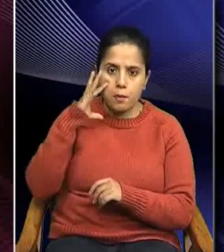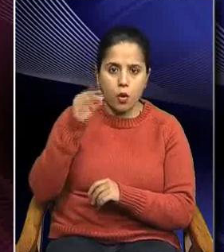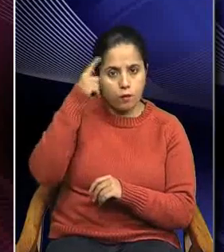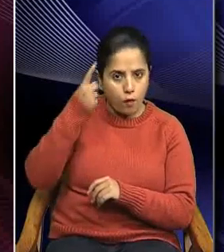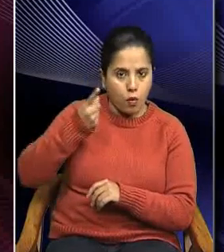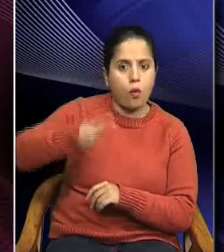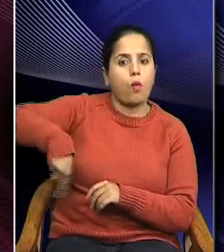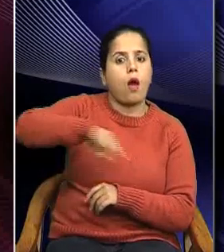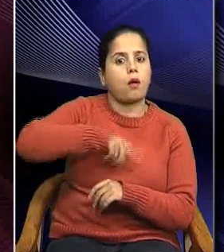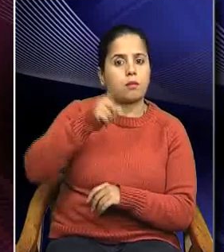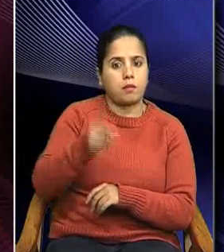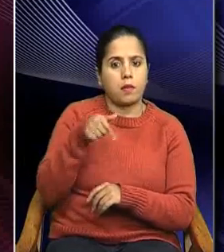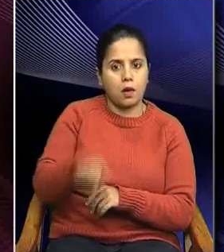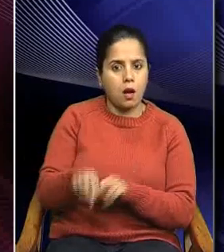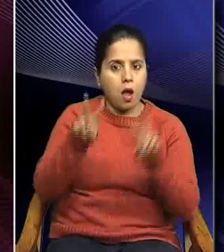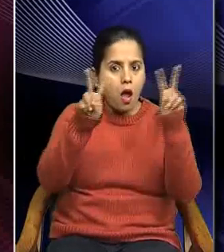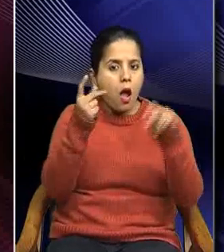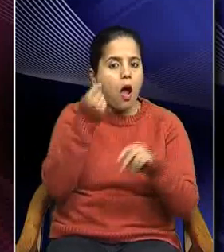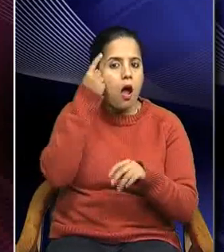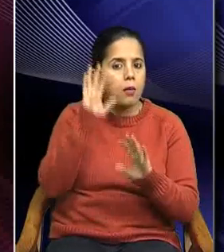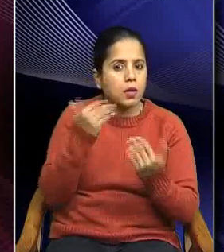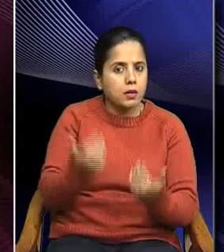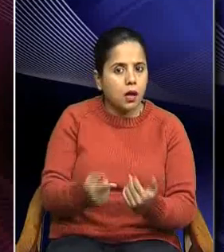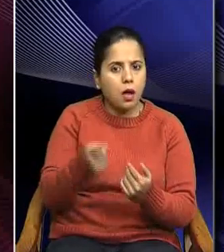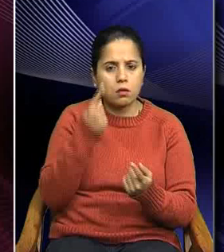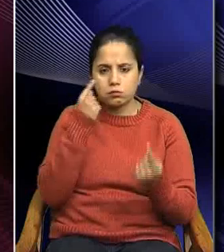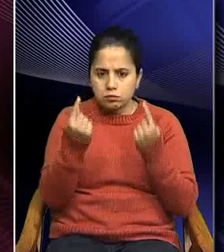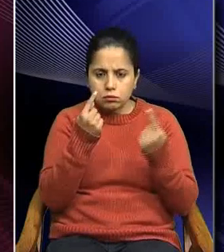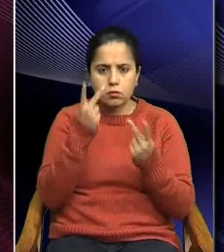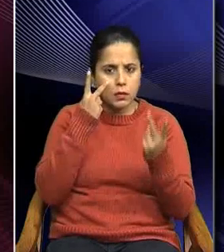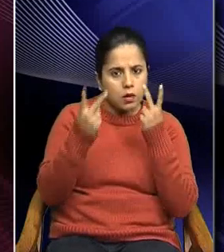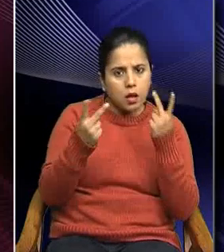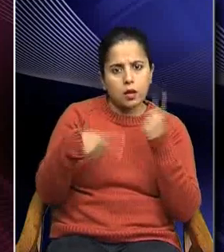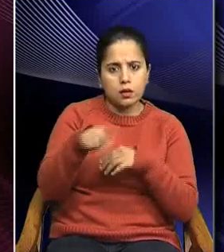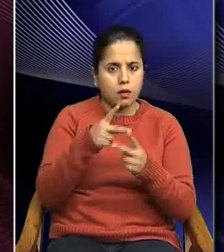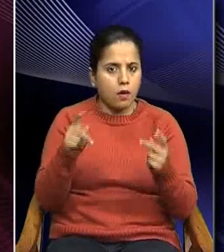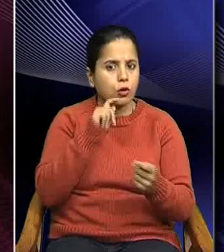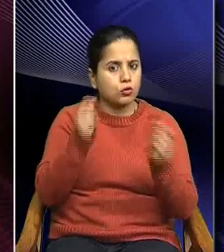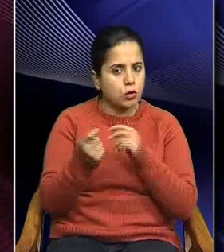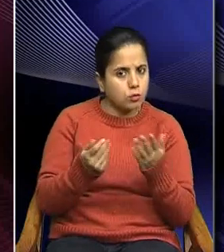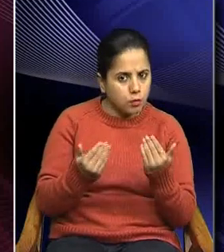us to contextualize and rationalize our